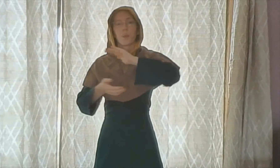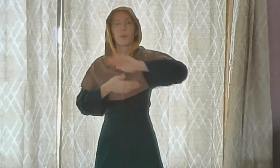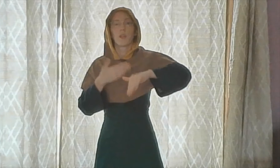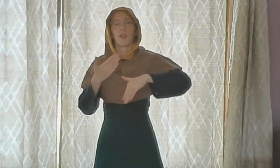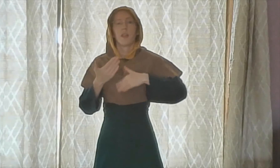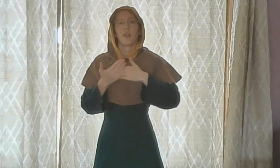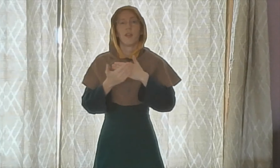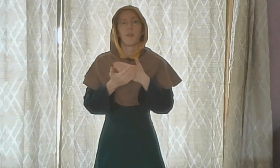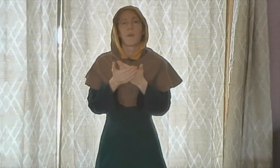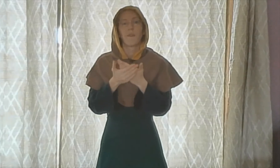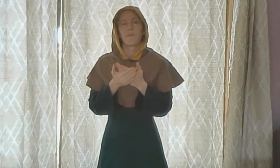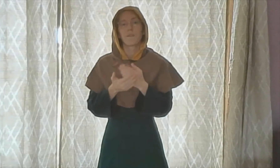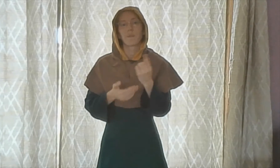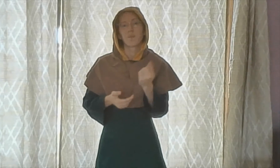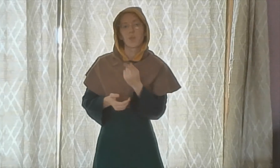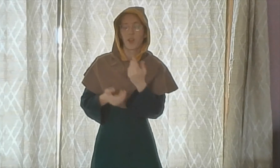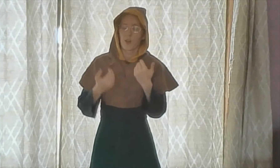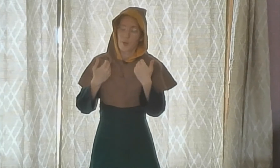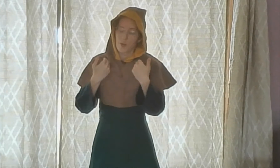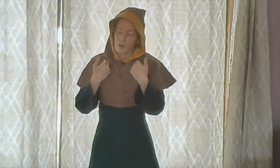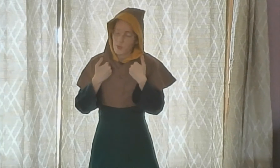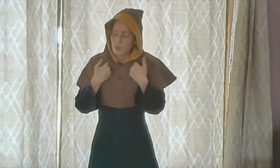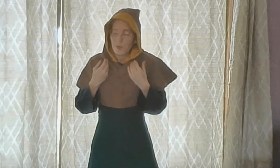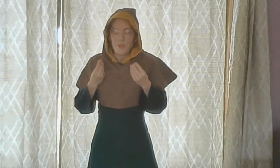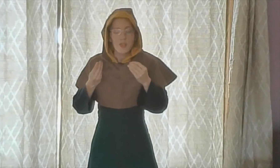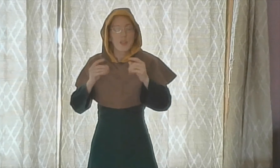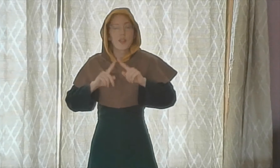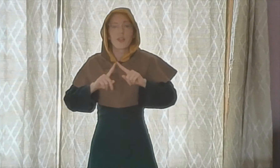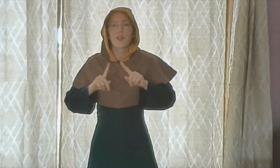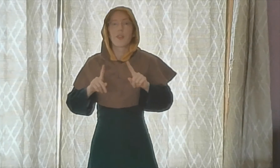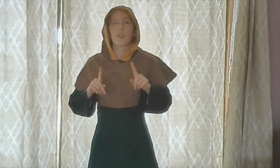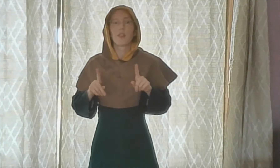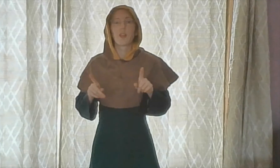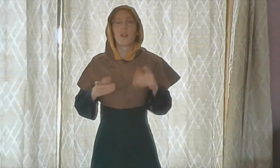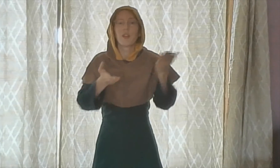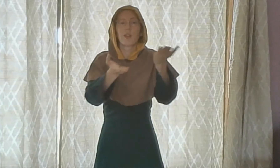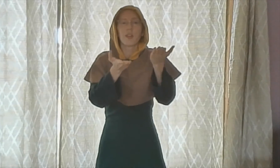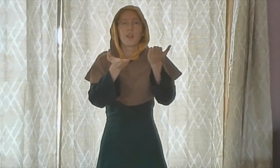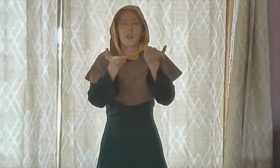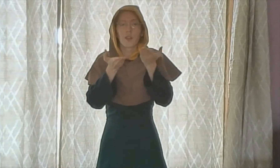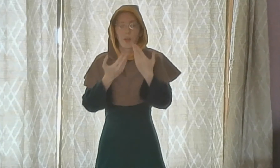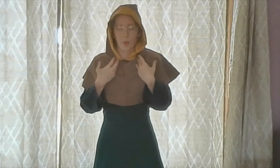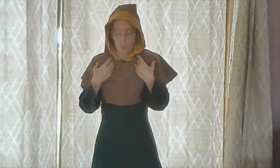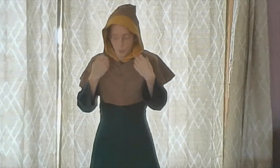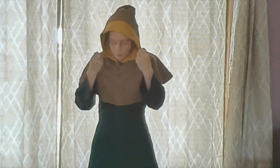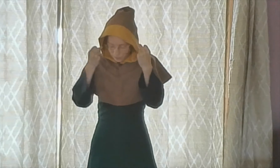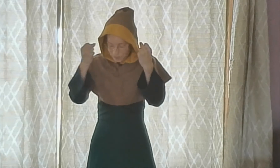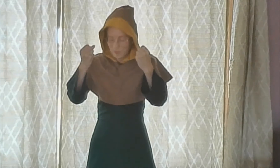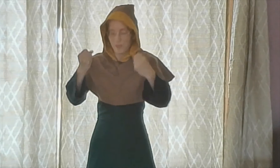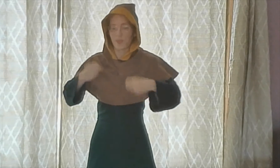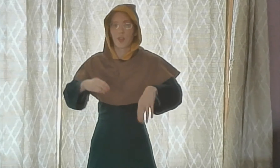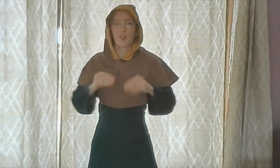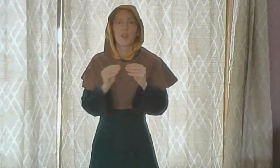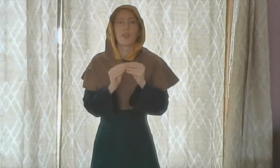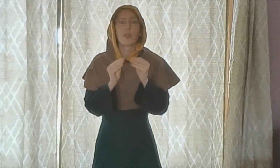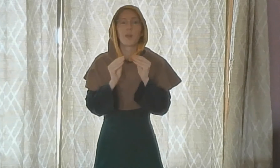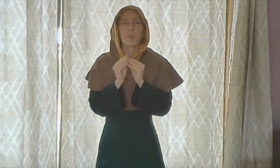my own. You give more strength to me than I would know